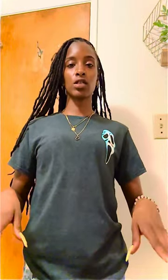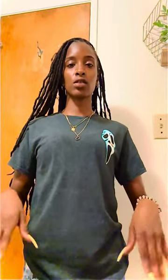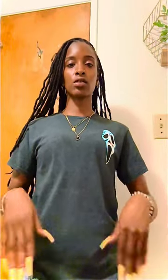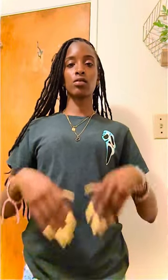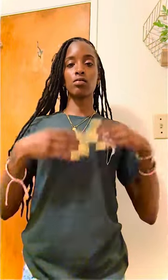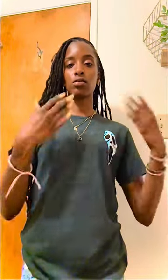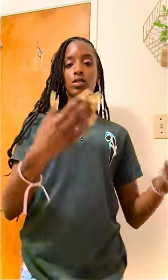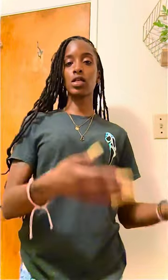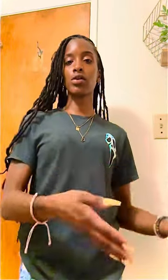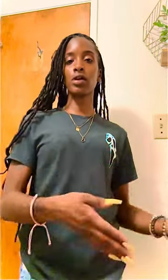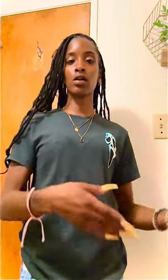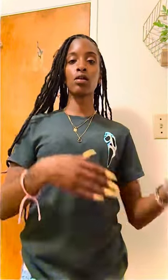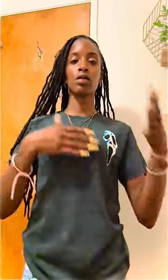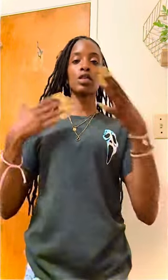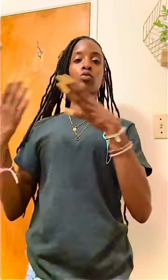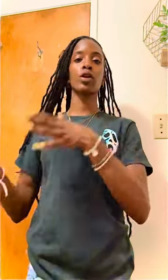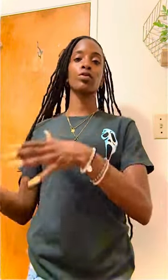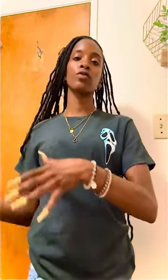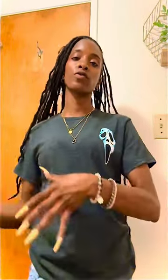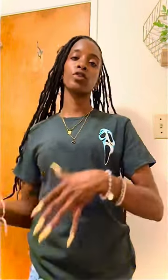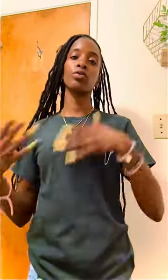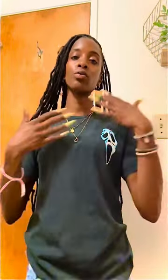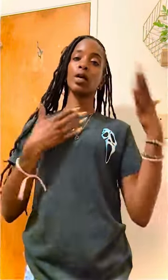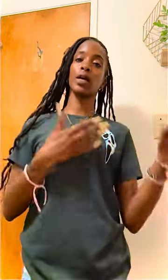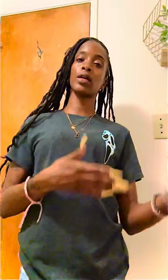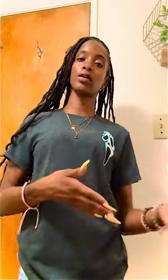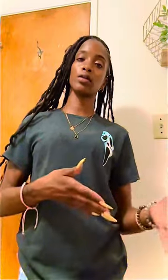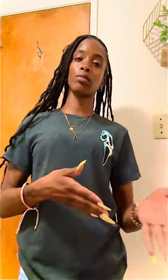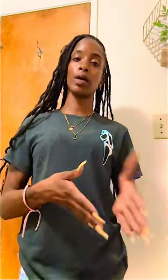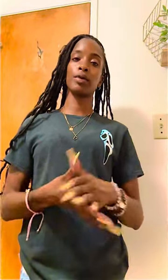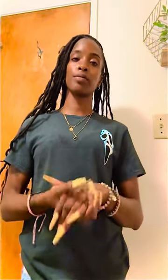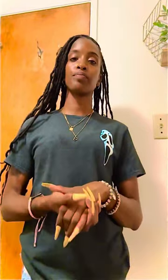is cesarean, that's more healthy for you and the baby.